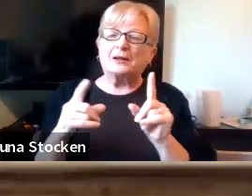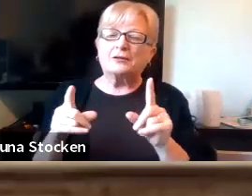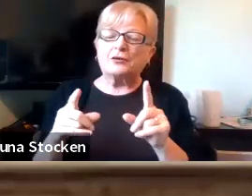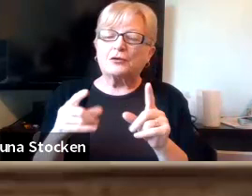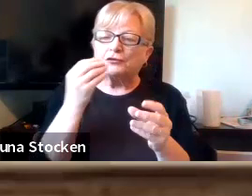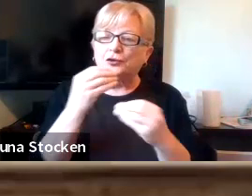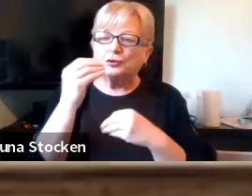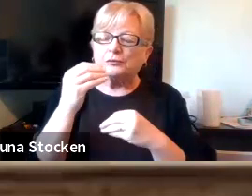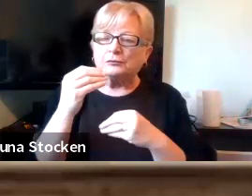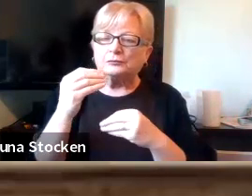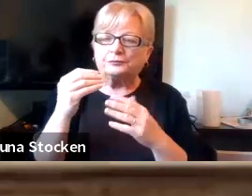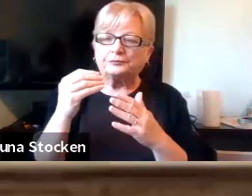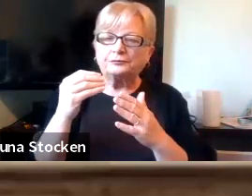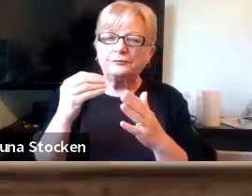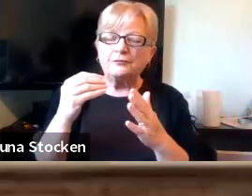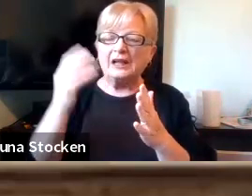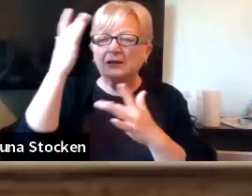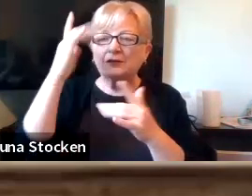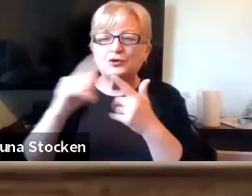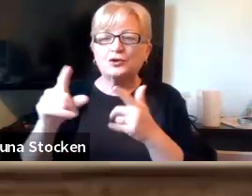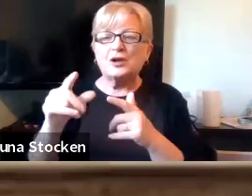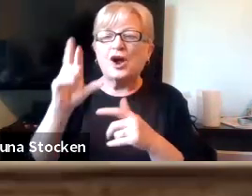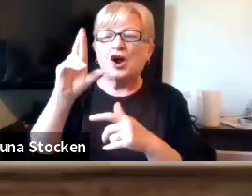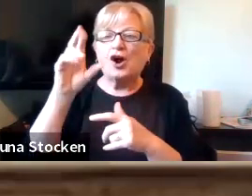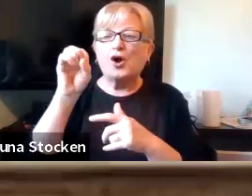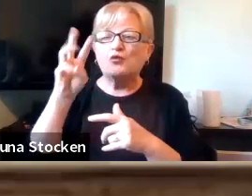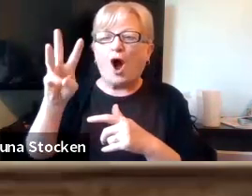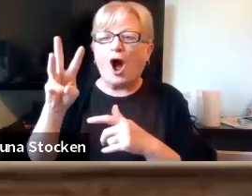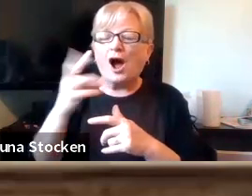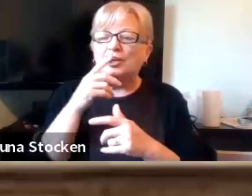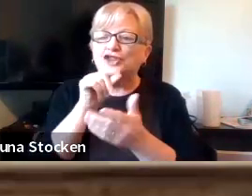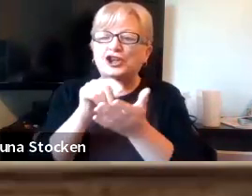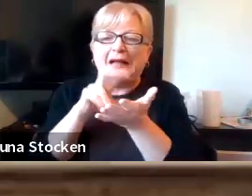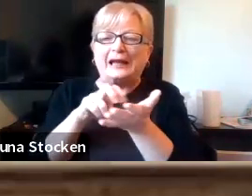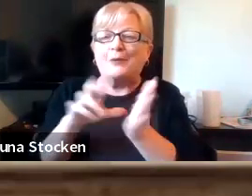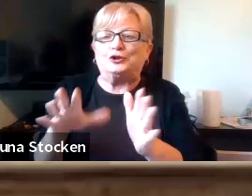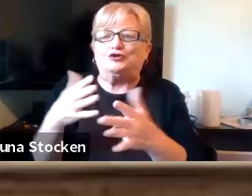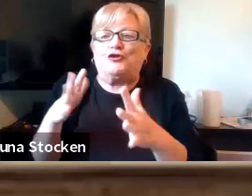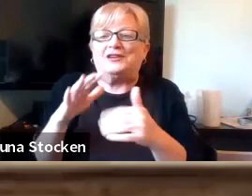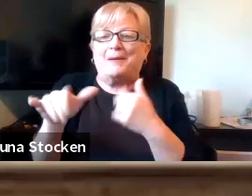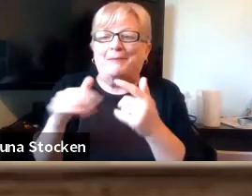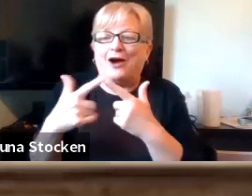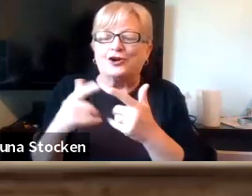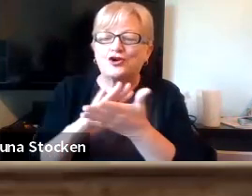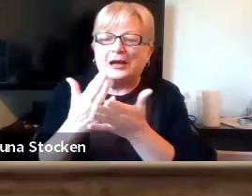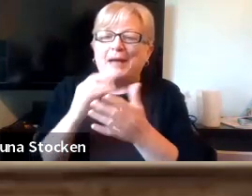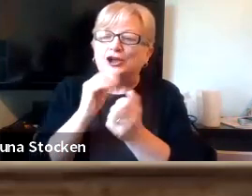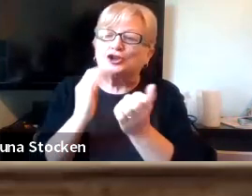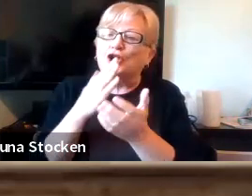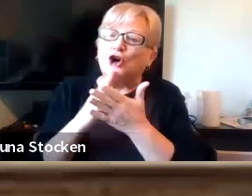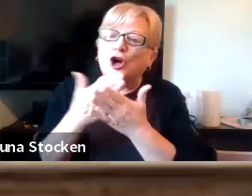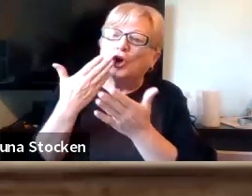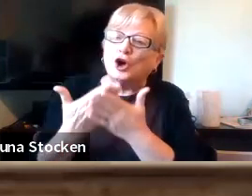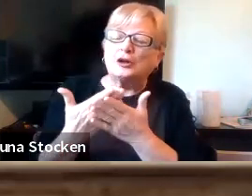illness, but if you eat raw chicken, that's not going to turn out so good. So I just was really nervous about cooking chicken, and it would always end